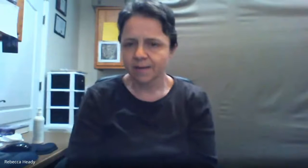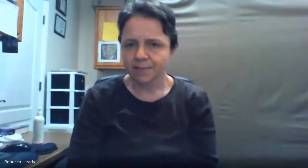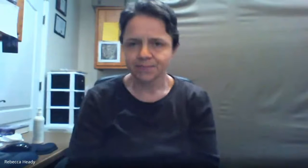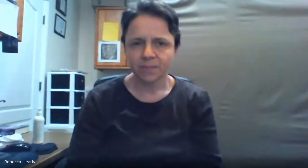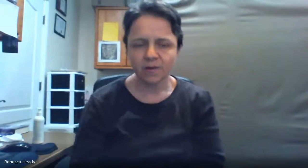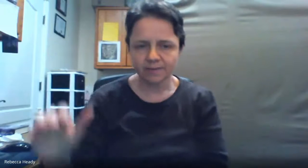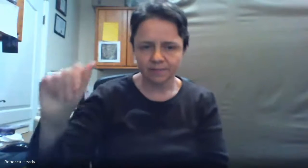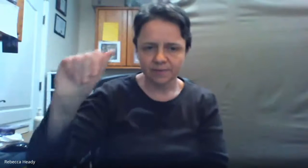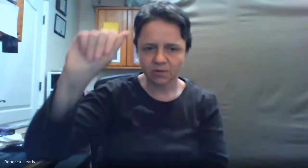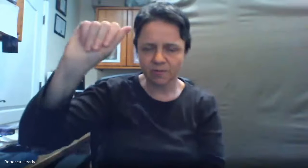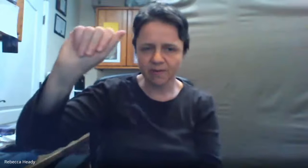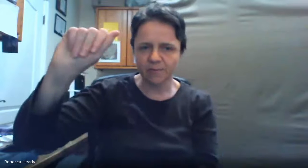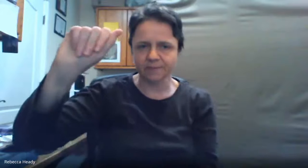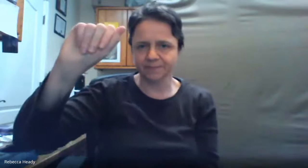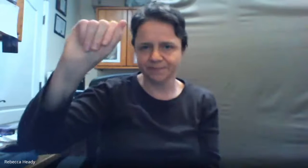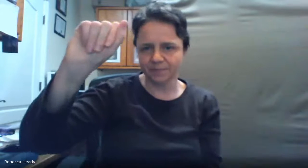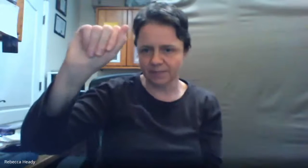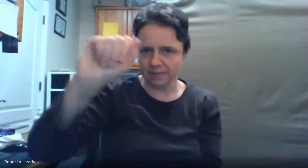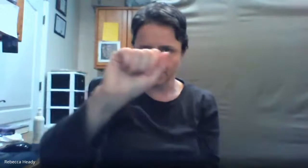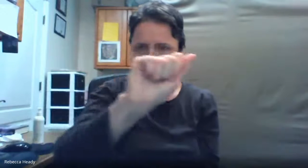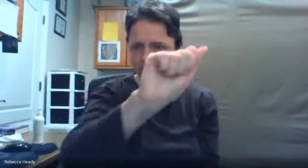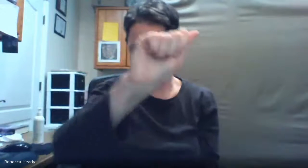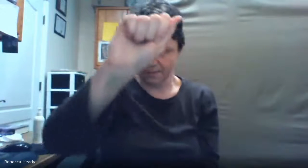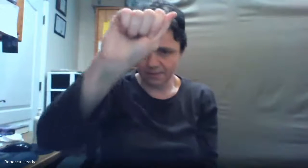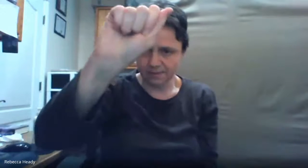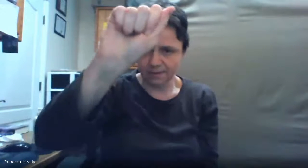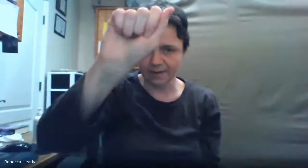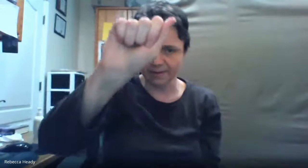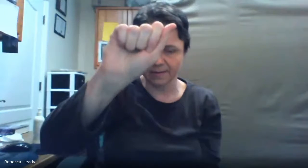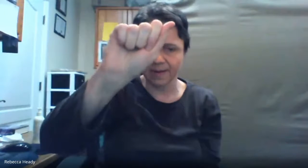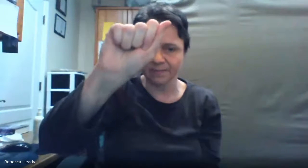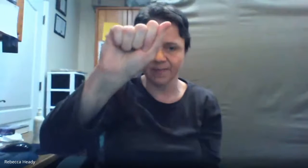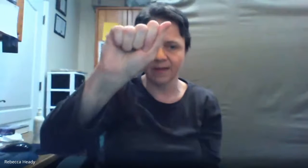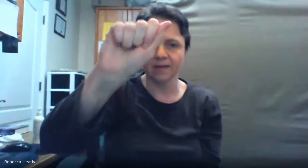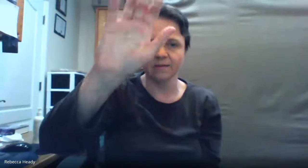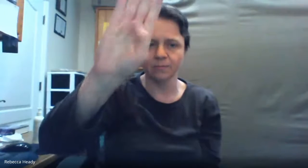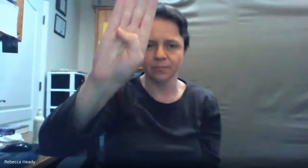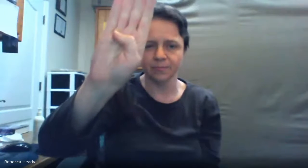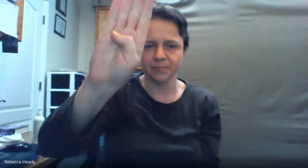All right, let's go through the alphabet really quick. All right, A,